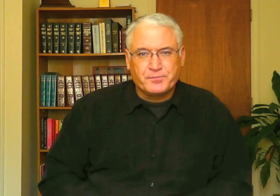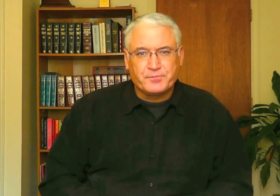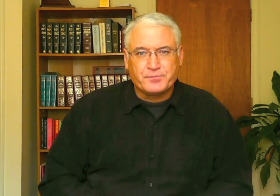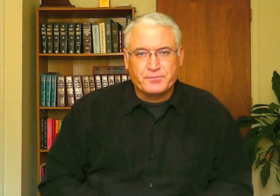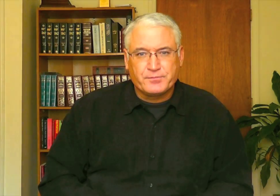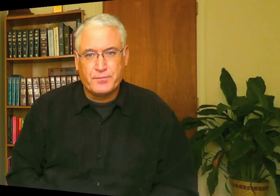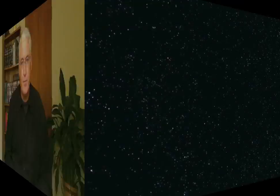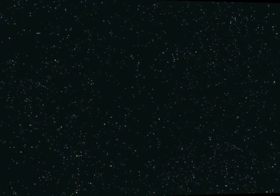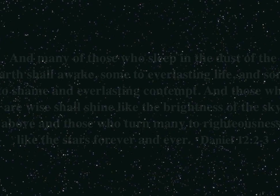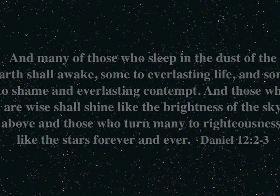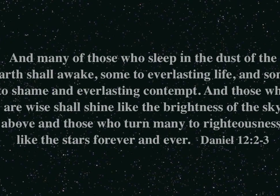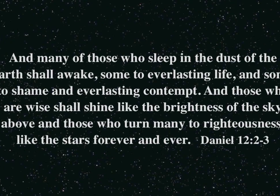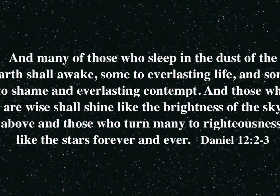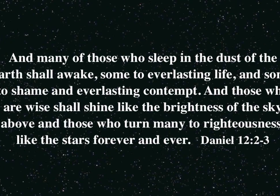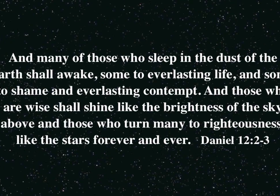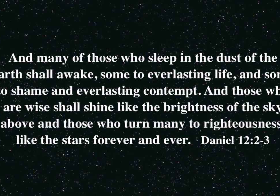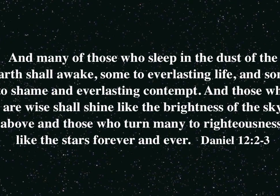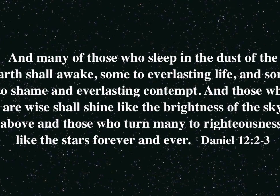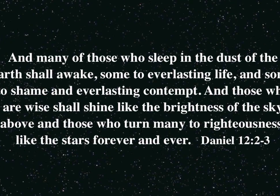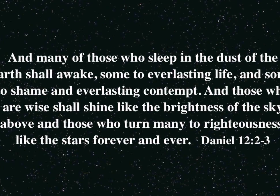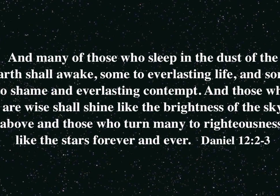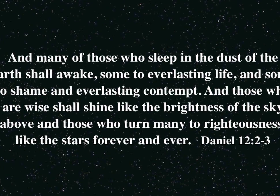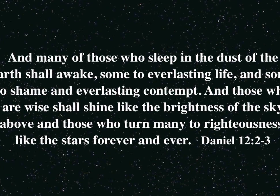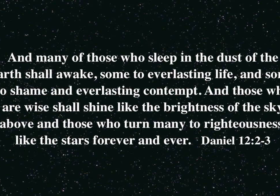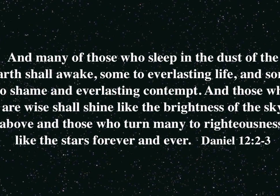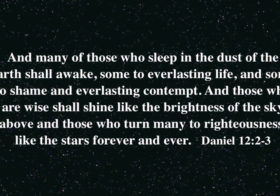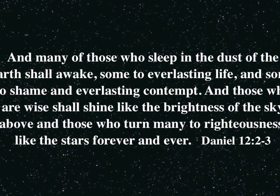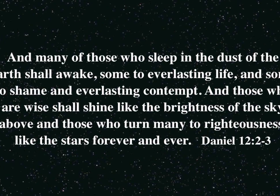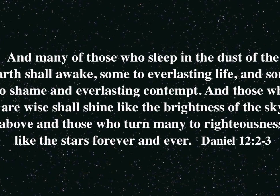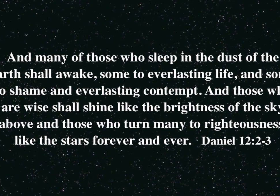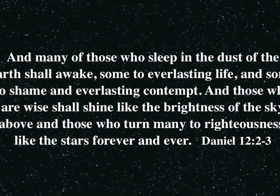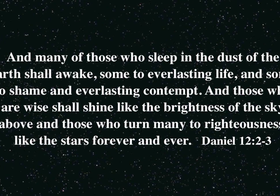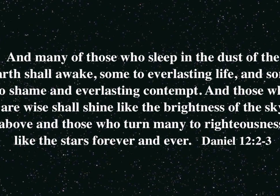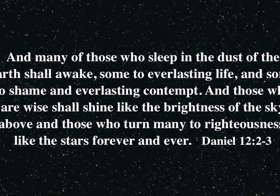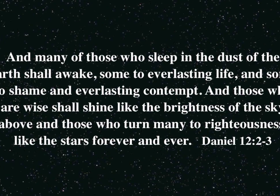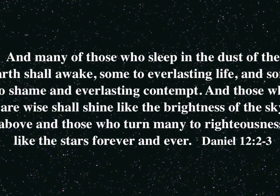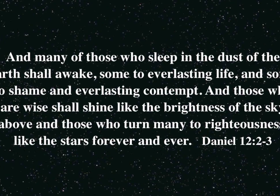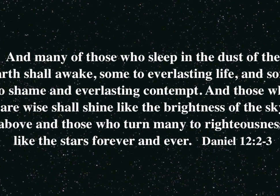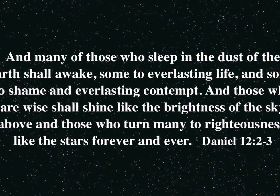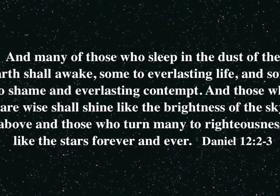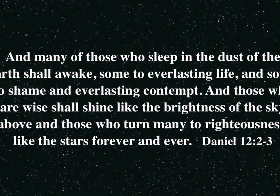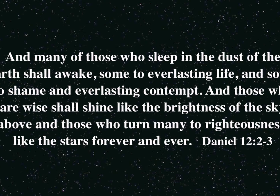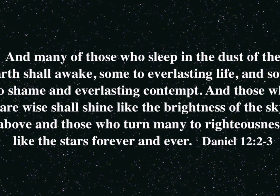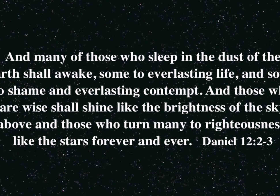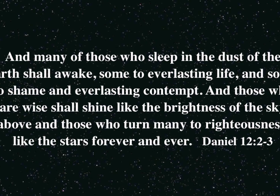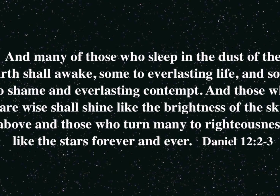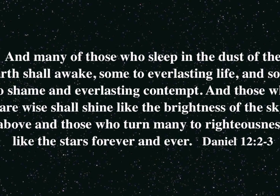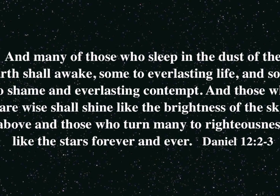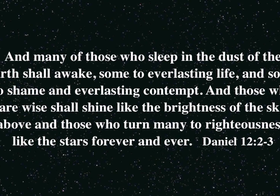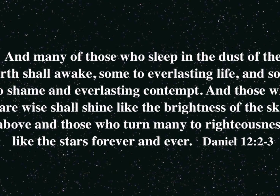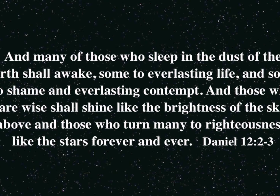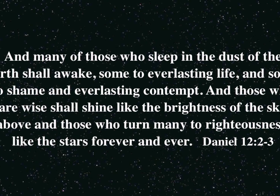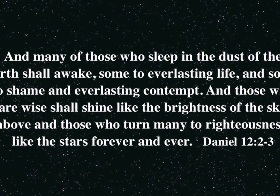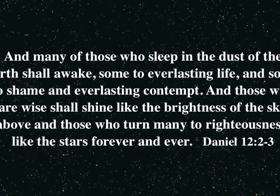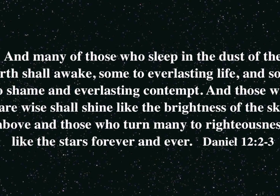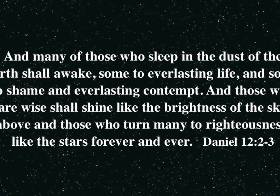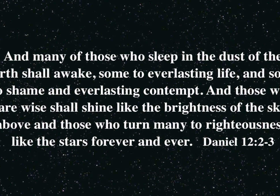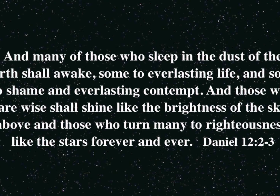refuse to repent. And many of those who sleep in the dust of the earth shall awake, some to everlasting life, and some to shame and everlasting